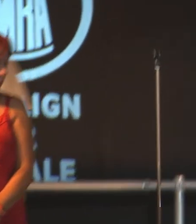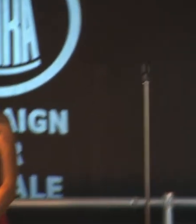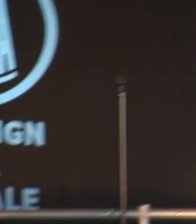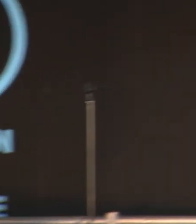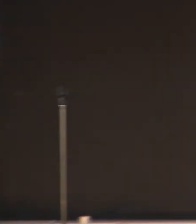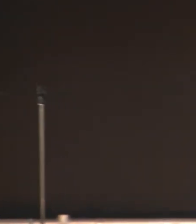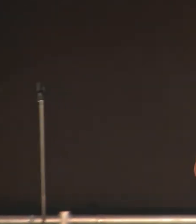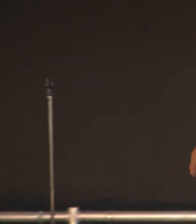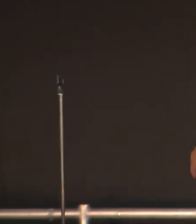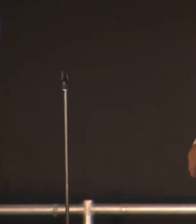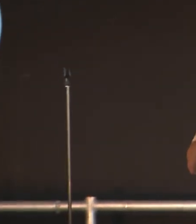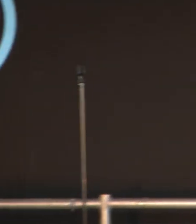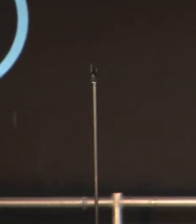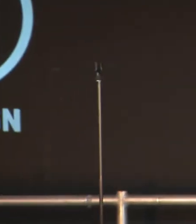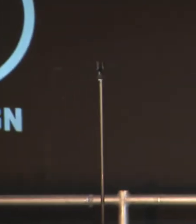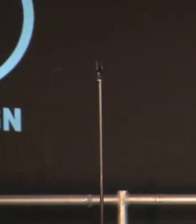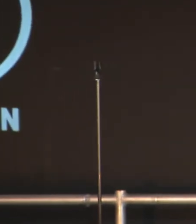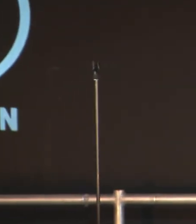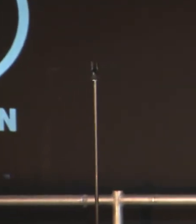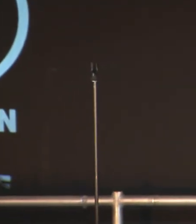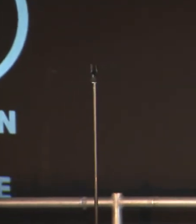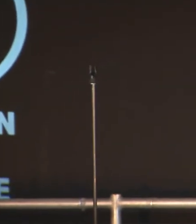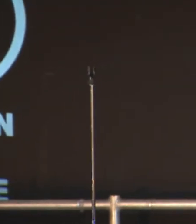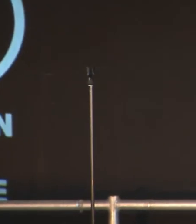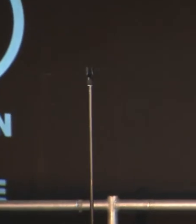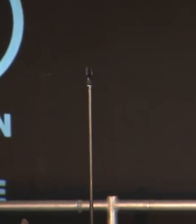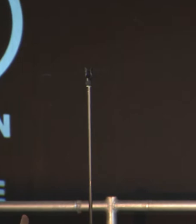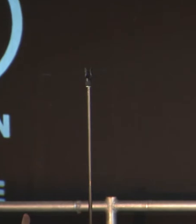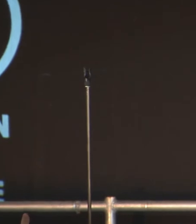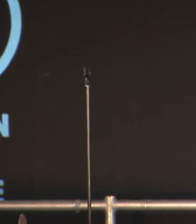Thank you very much, Mark. Are you having a good time?